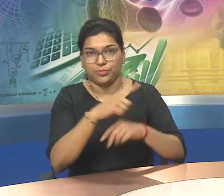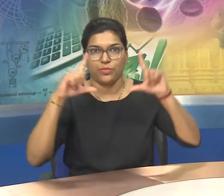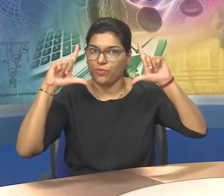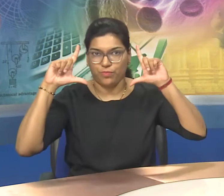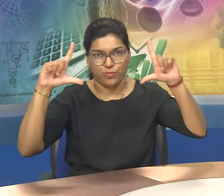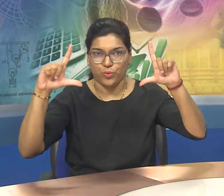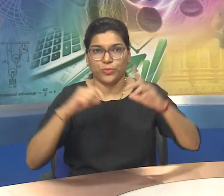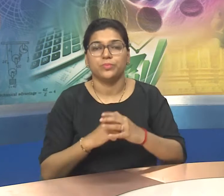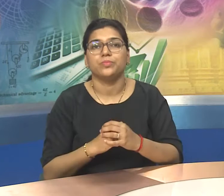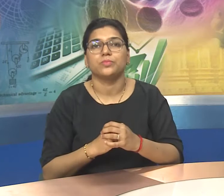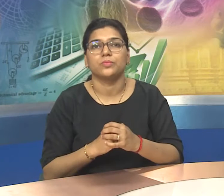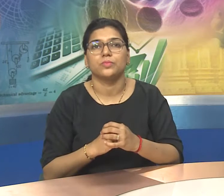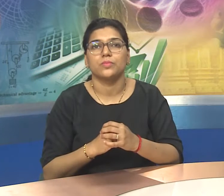Now you can see on the screen,